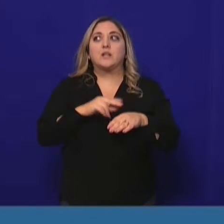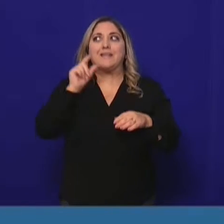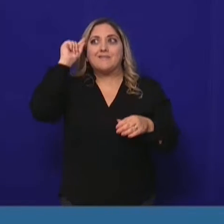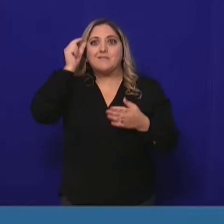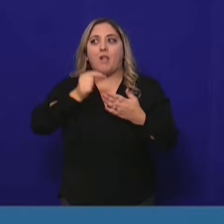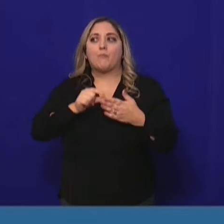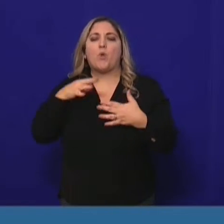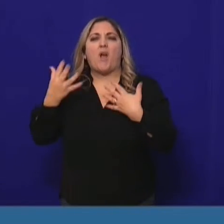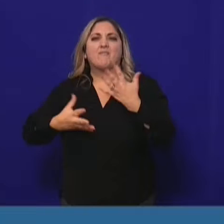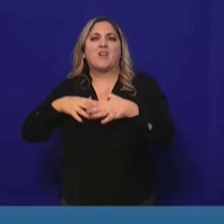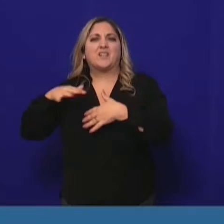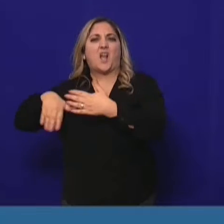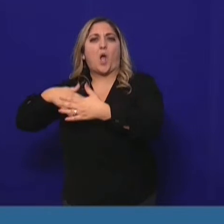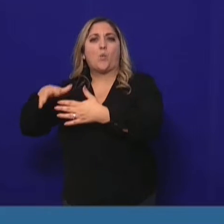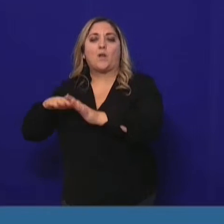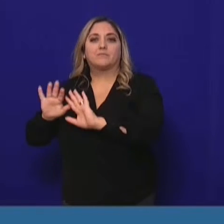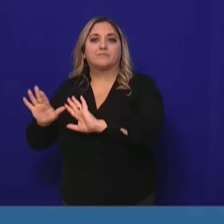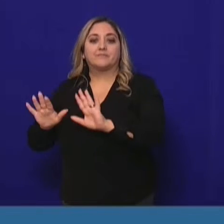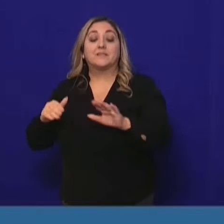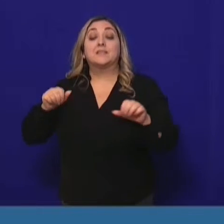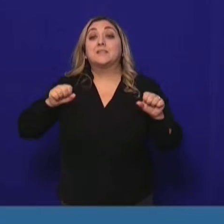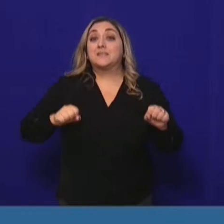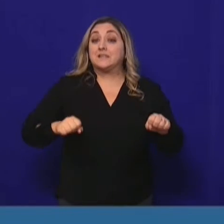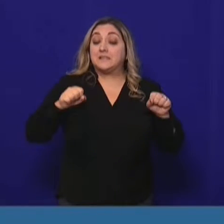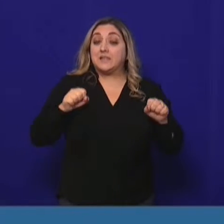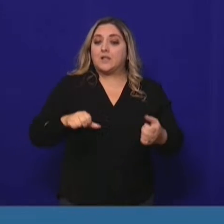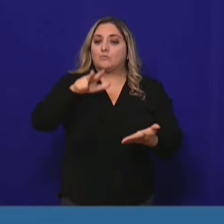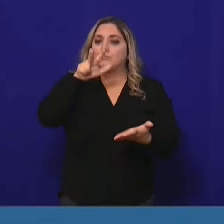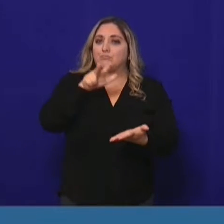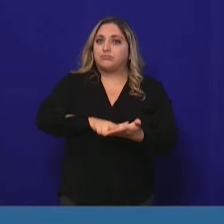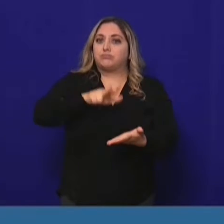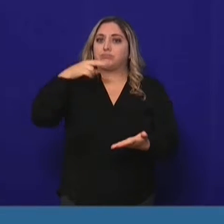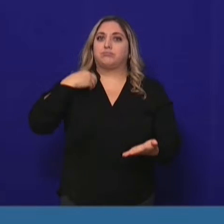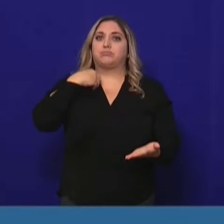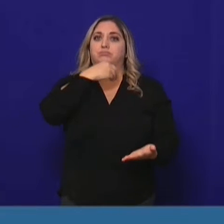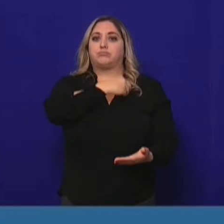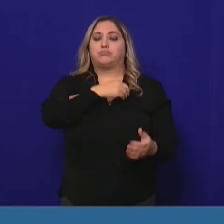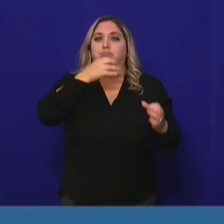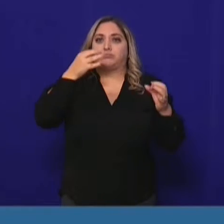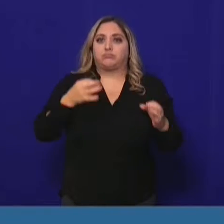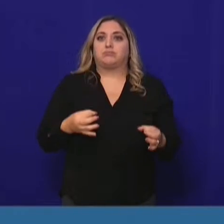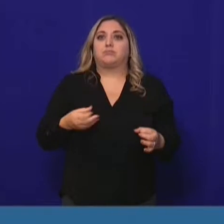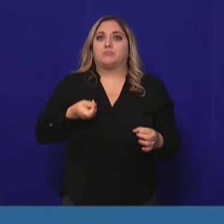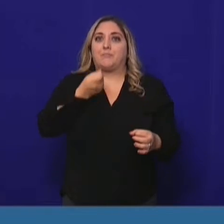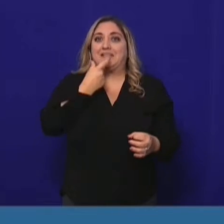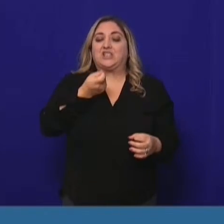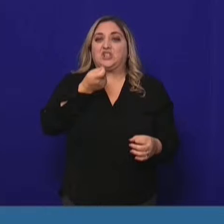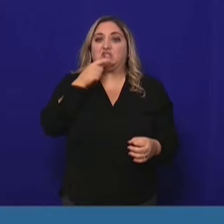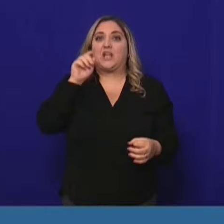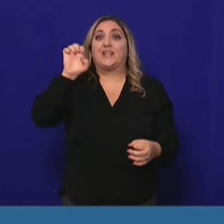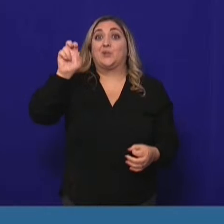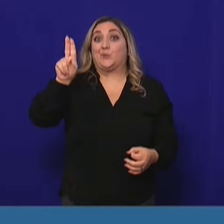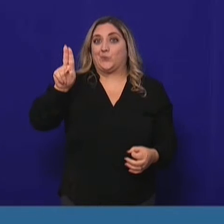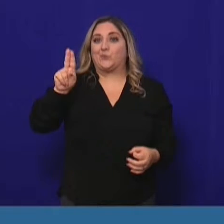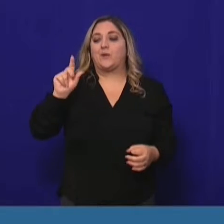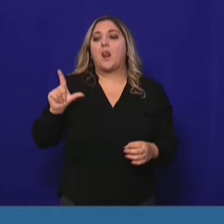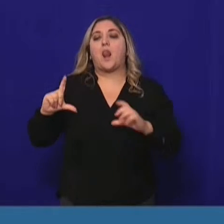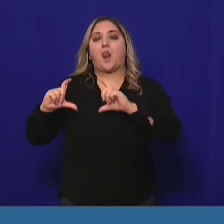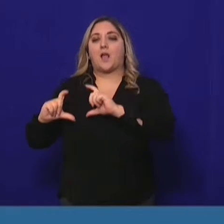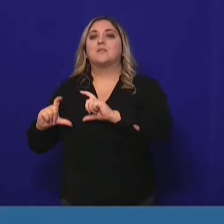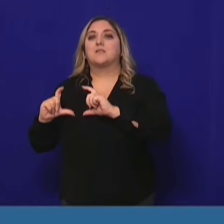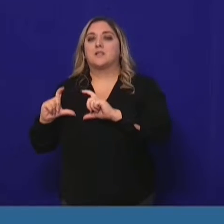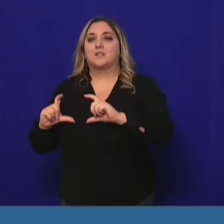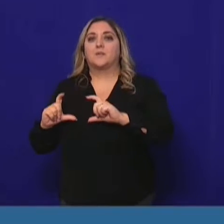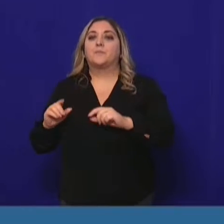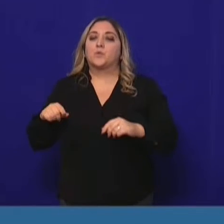ibbażati fuq evidenza. Aħna qegħdin nistennew l-European Medicines Agency li tina l-go-ahead li nkun nistgħu nlaqmu għaliex hemmhekk